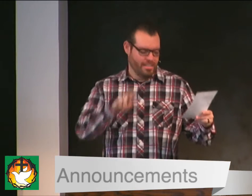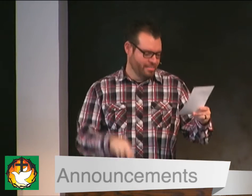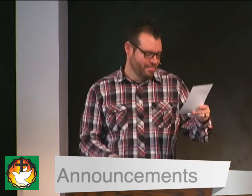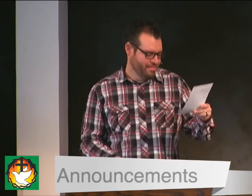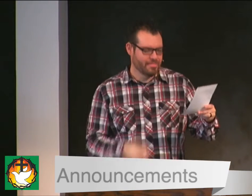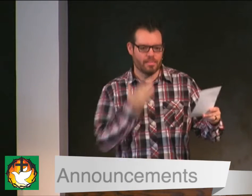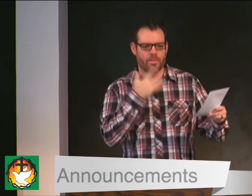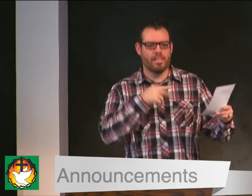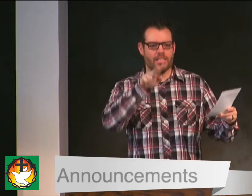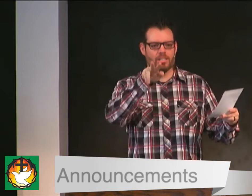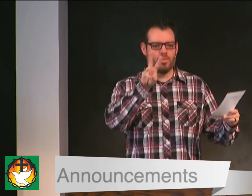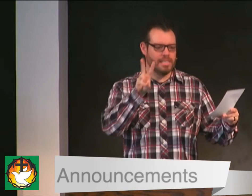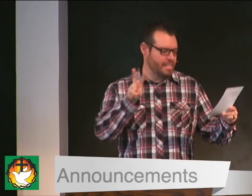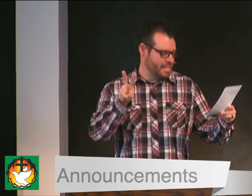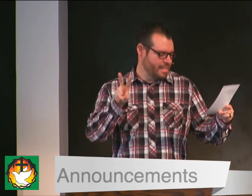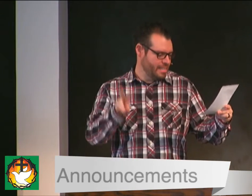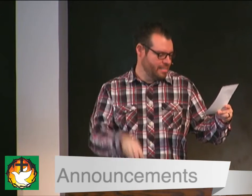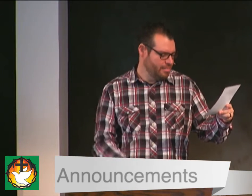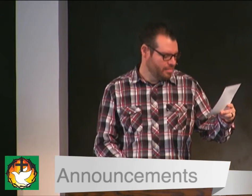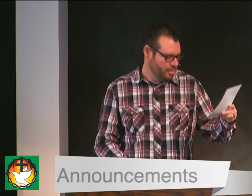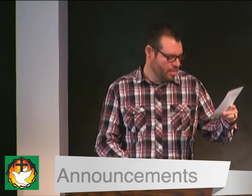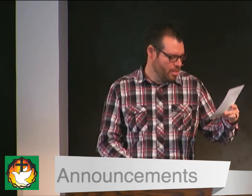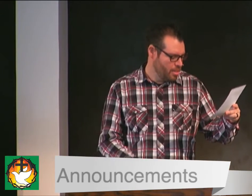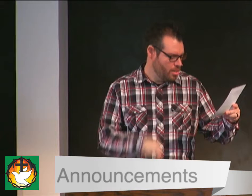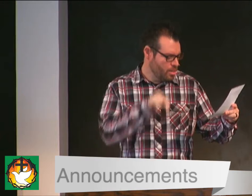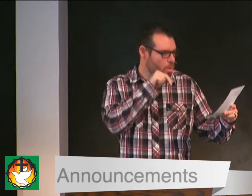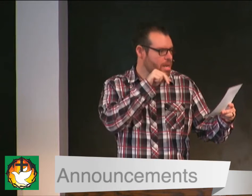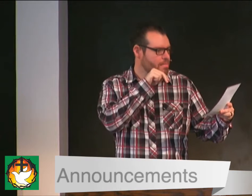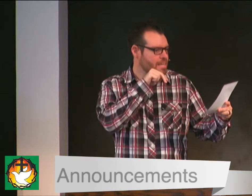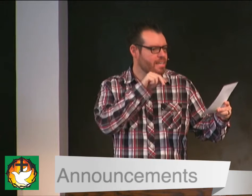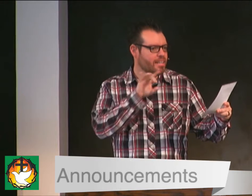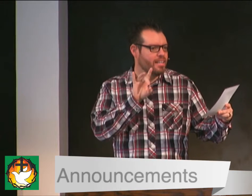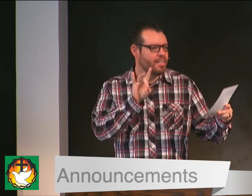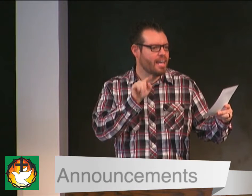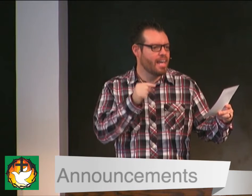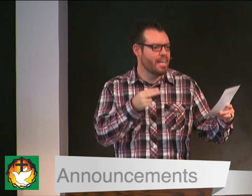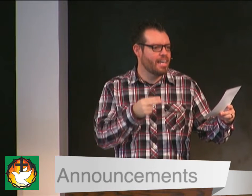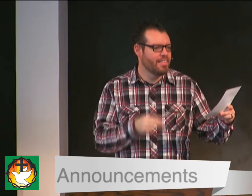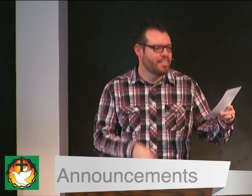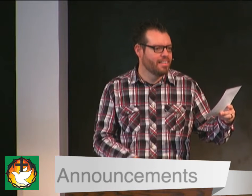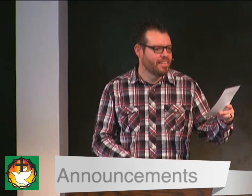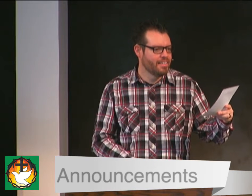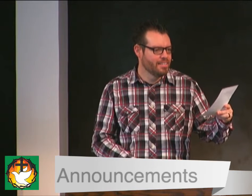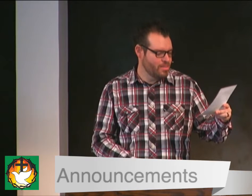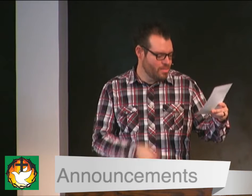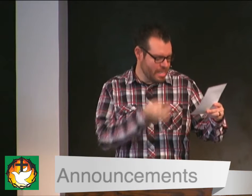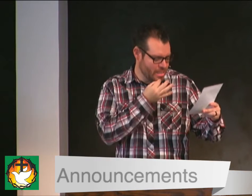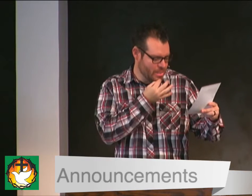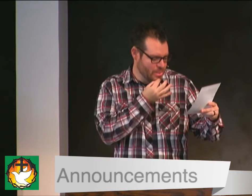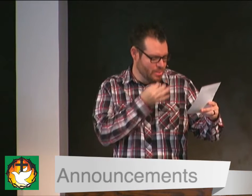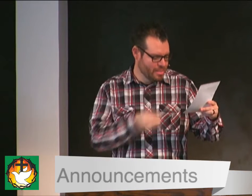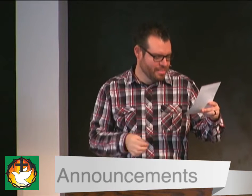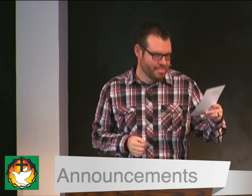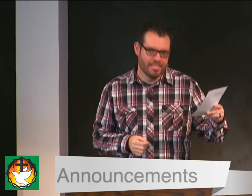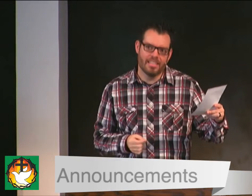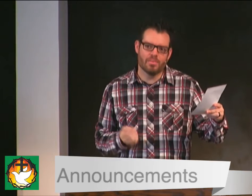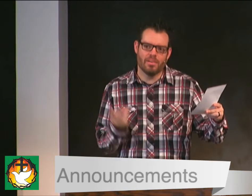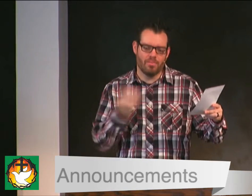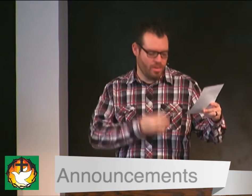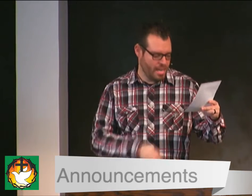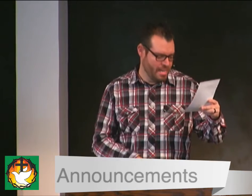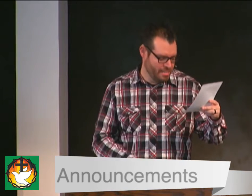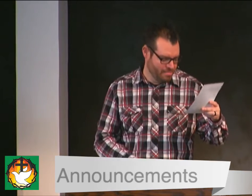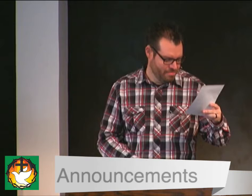Omar, birthday's on the 26th. Noemi, the A. Ooh, that's soon.